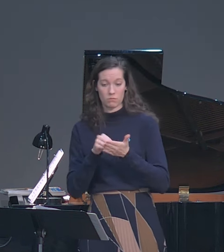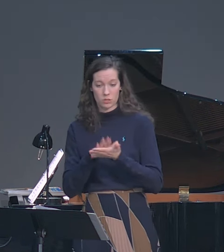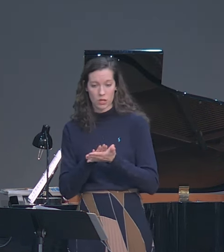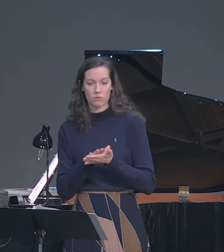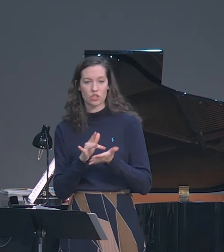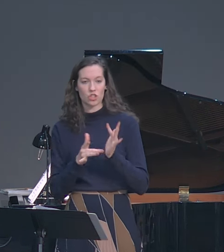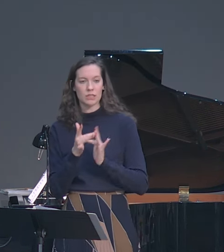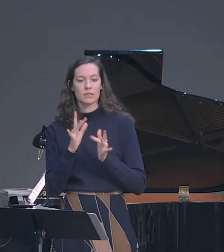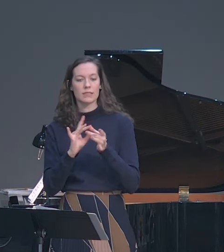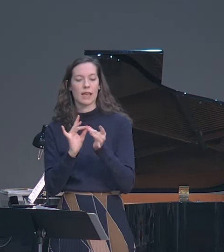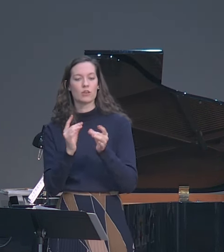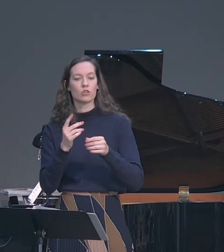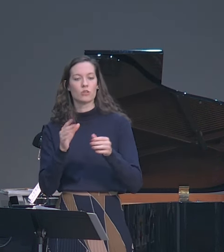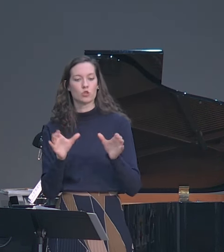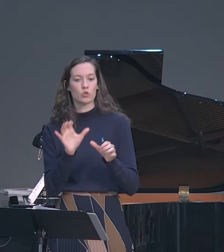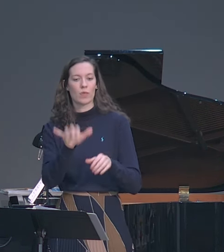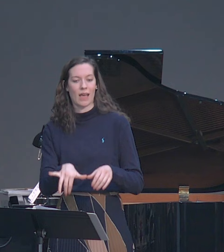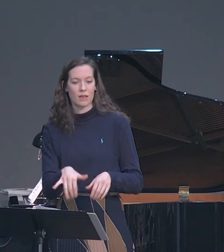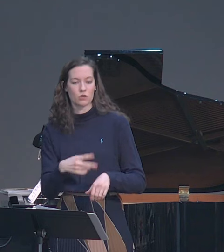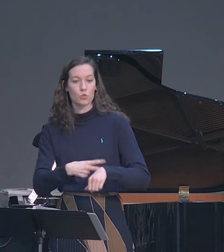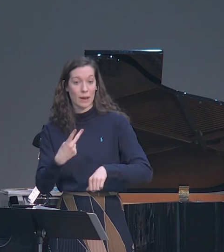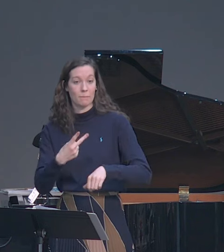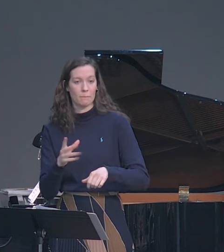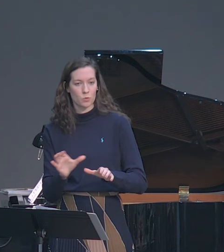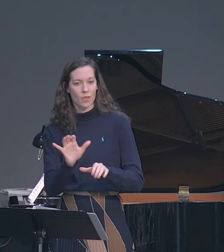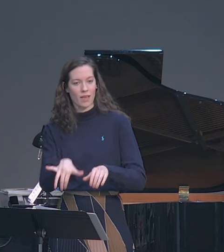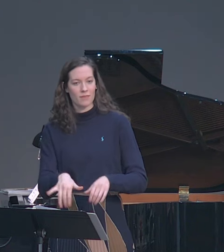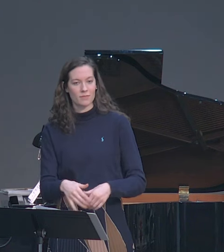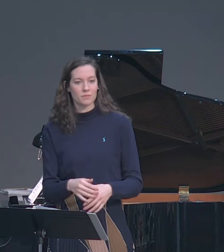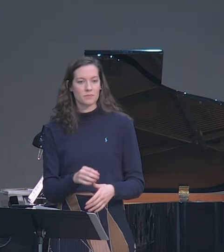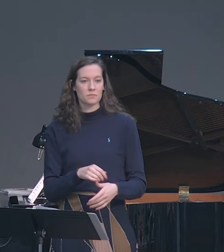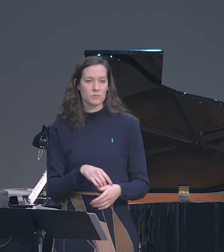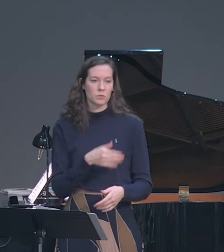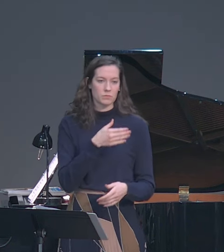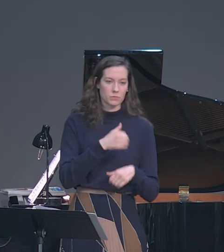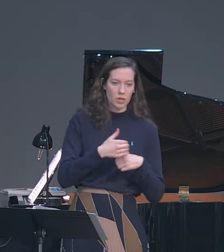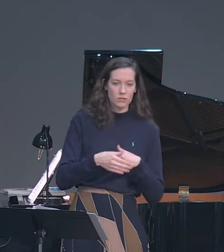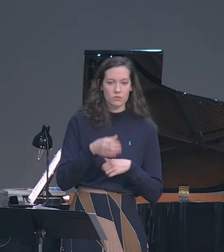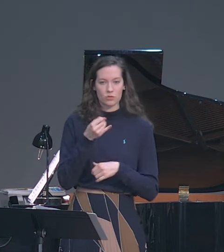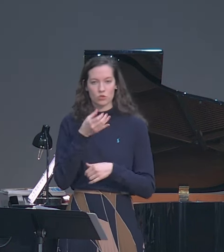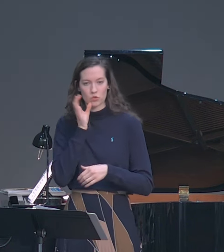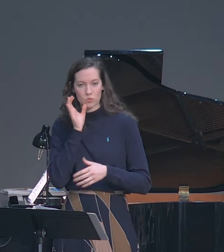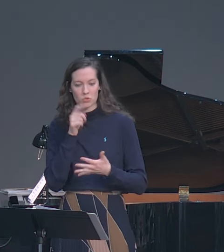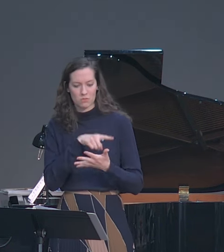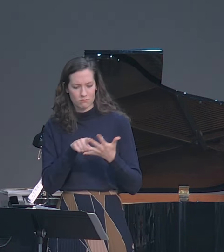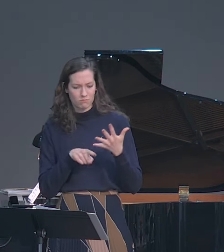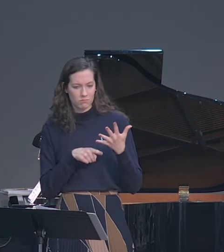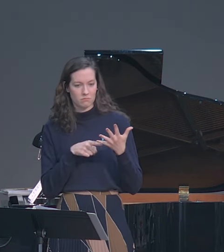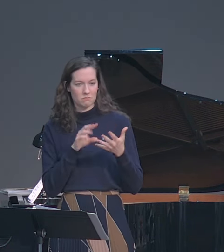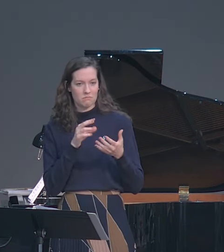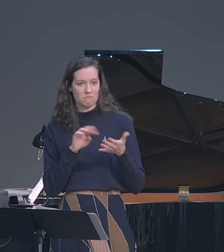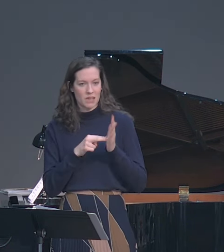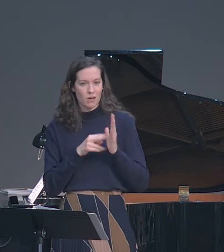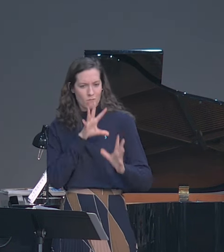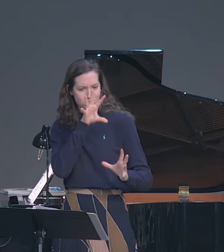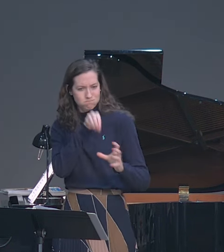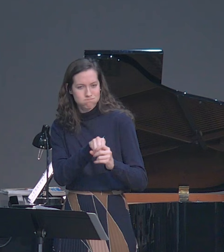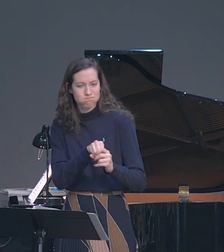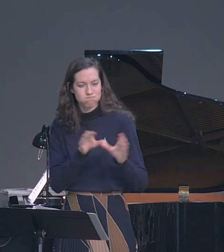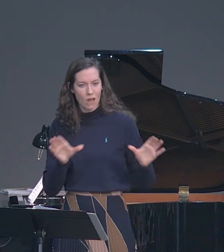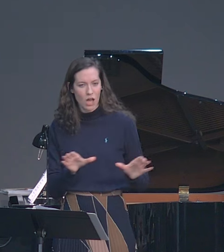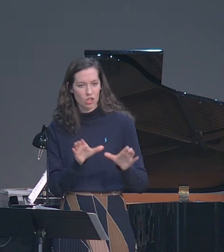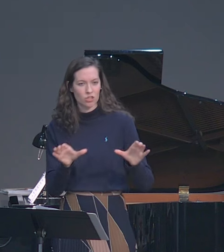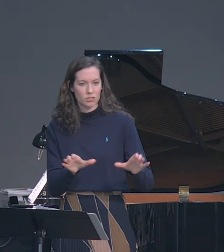in relationship to the bread. Do this in relationship to the juice. So there's a personal component to communion in the sense